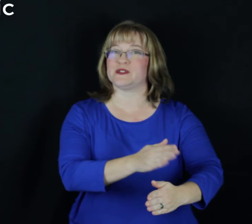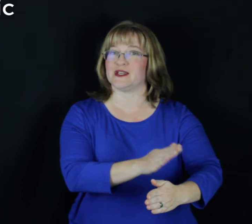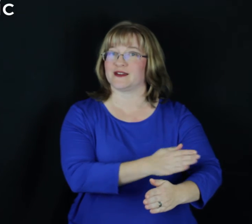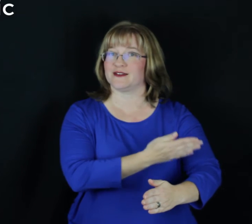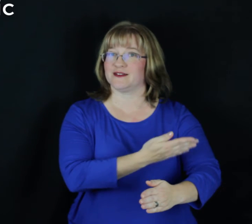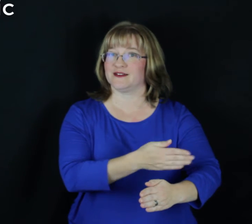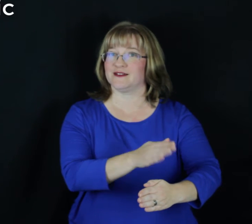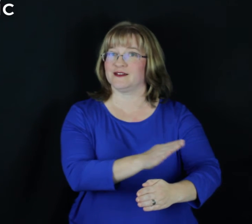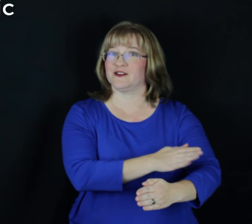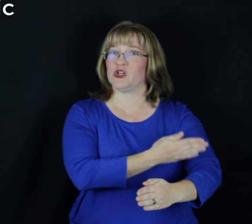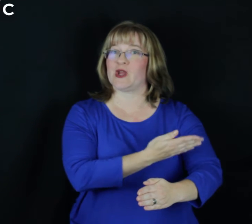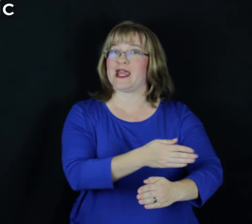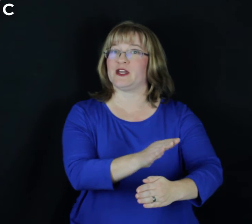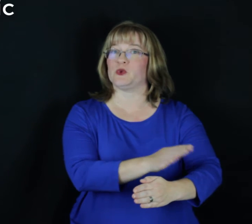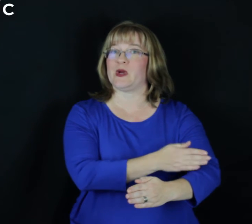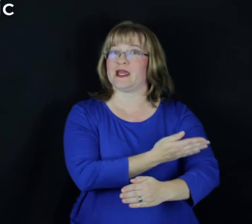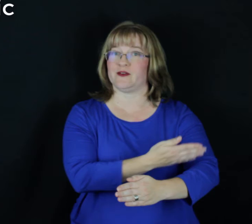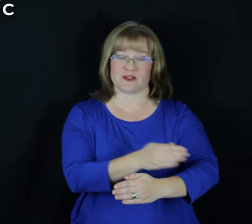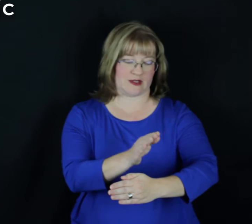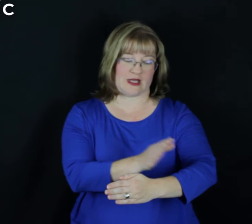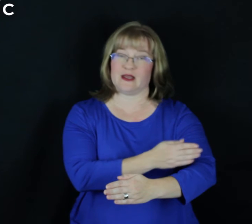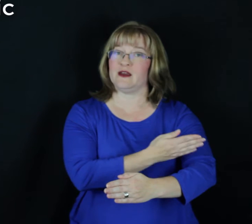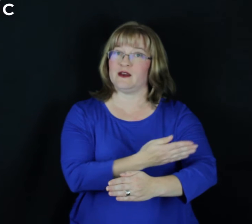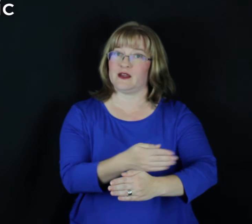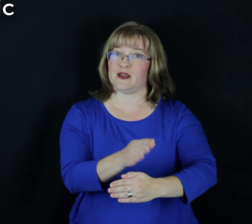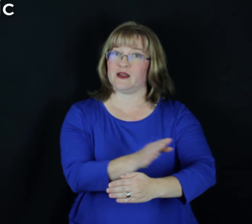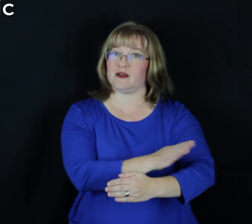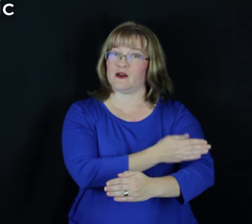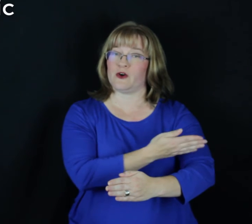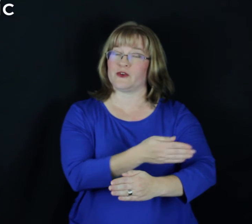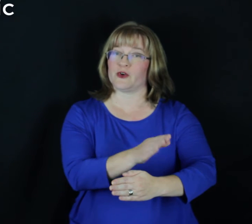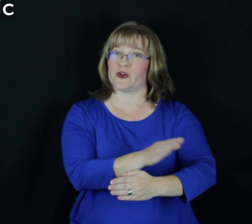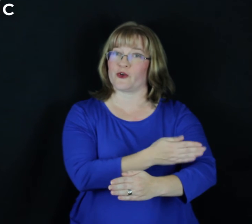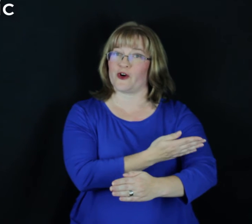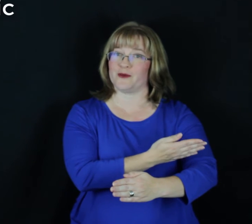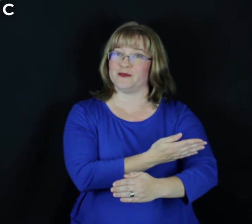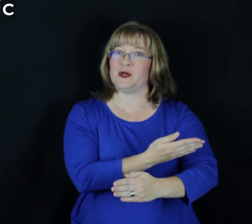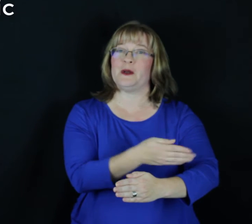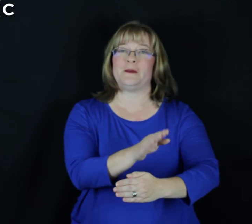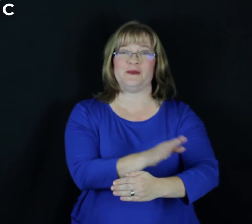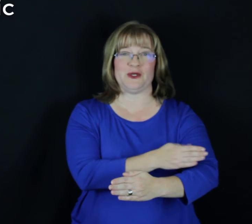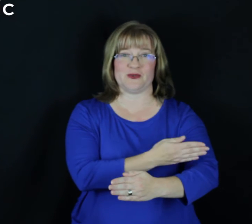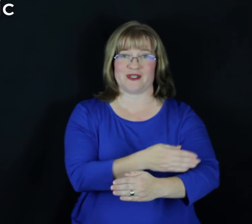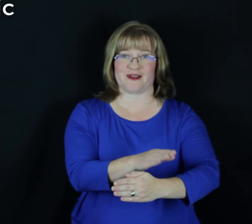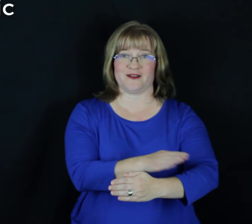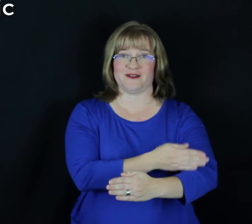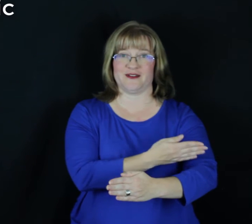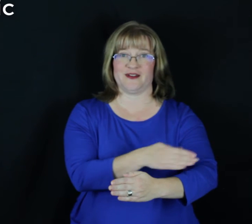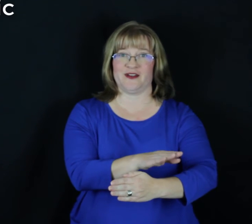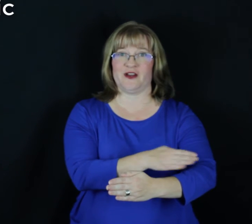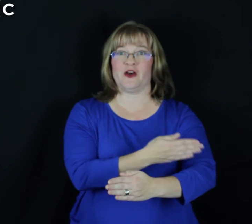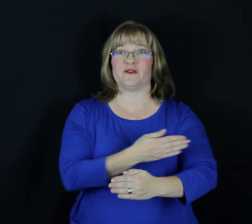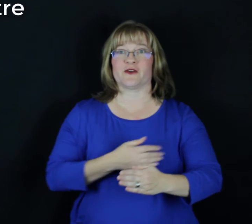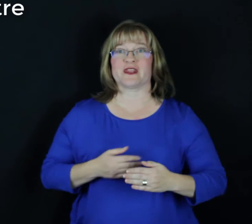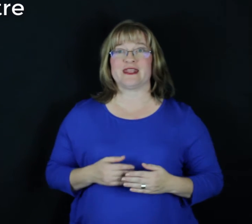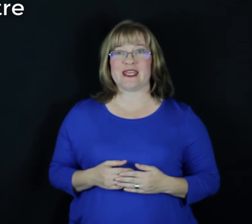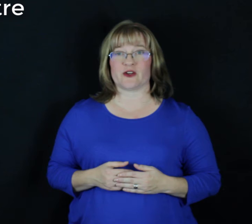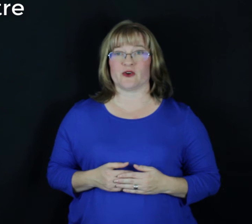Music. Your hand waves over your other arm. Music. For theater,